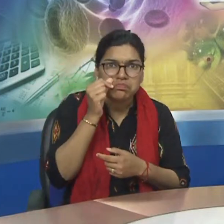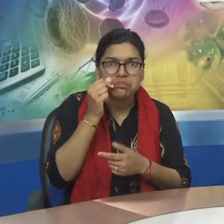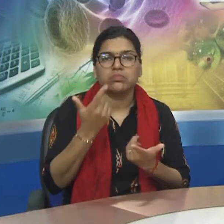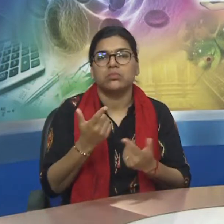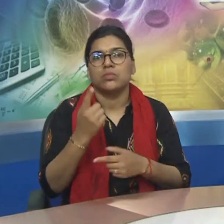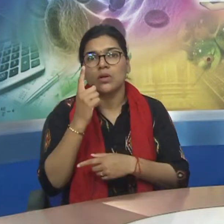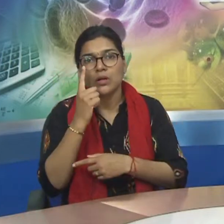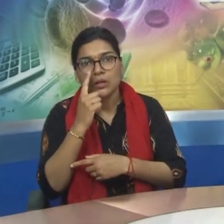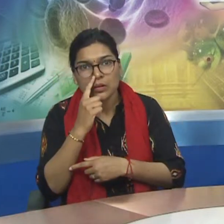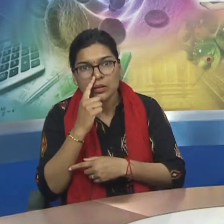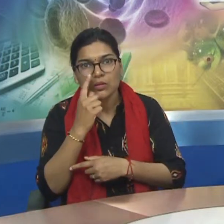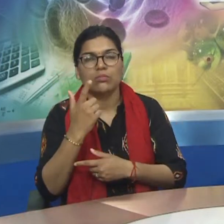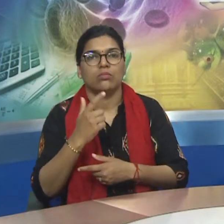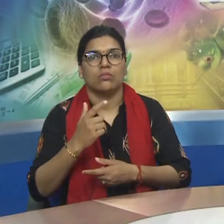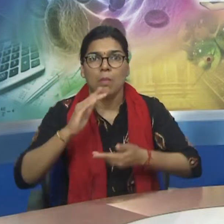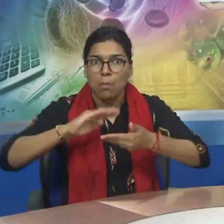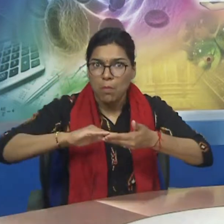various ways.